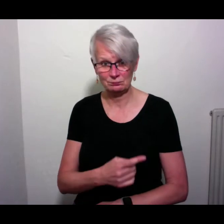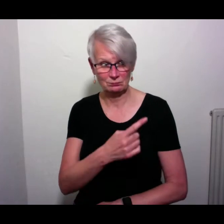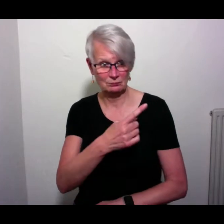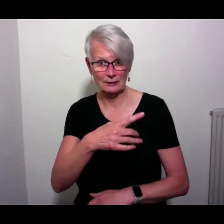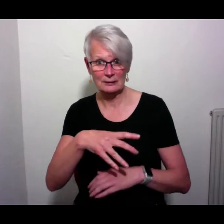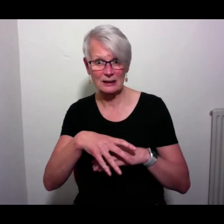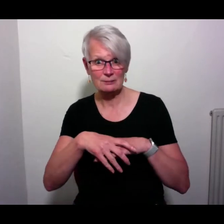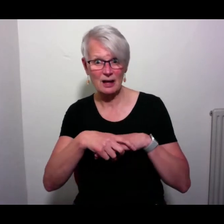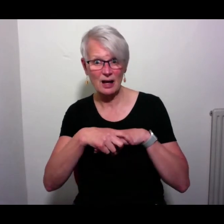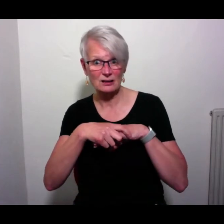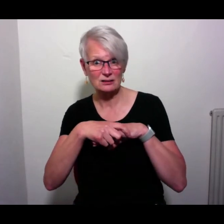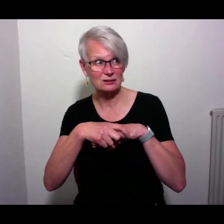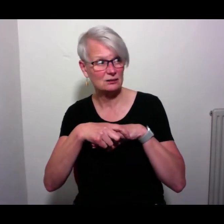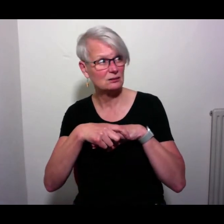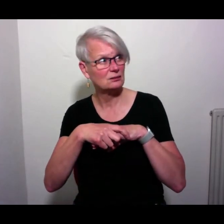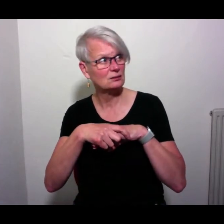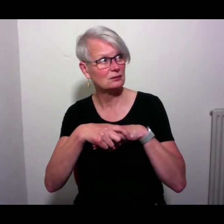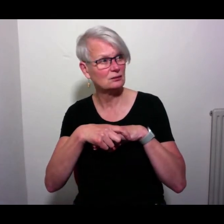She takes my hand.